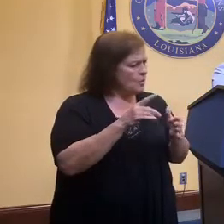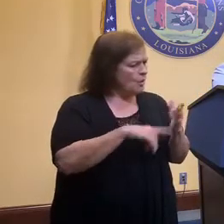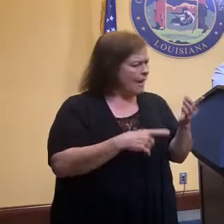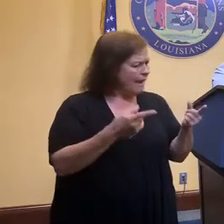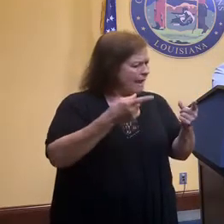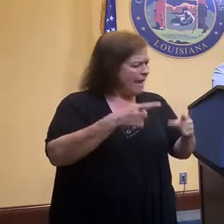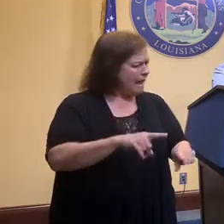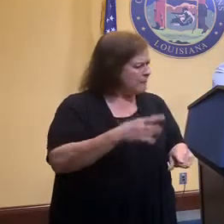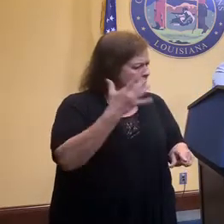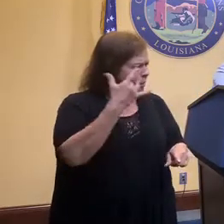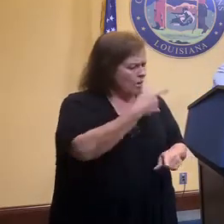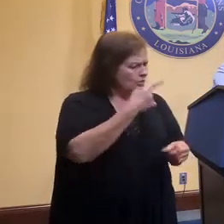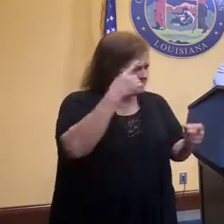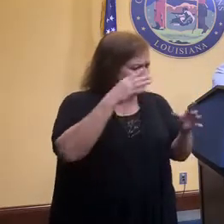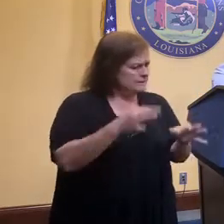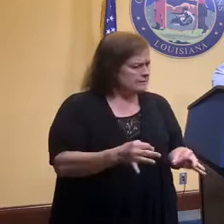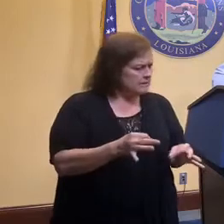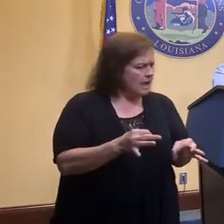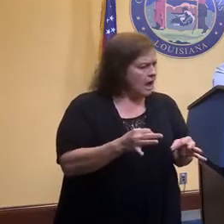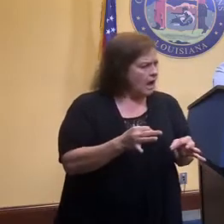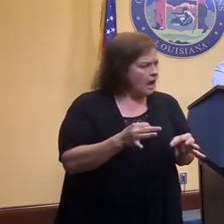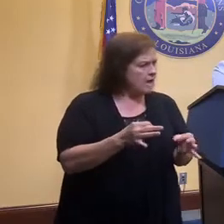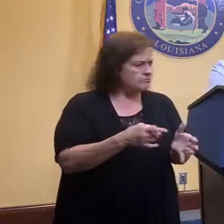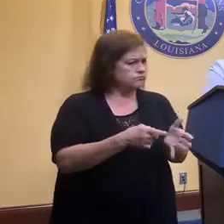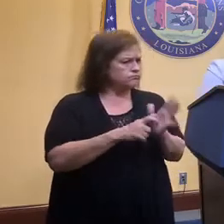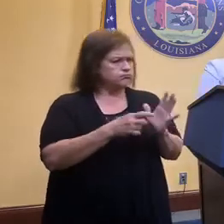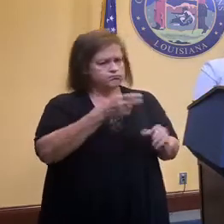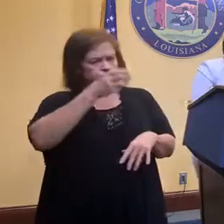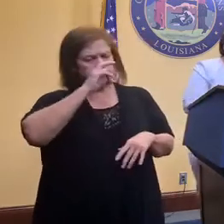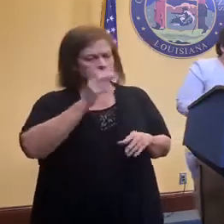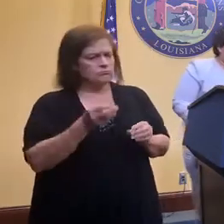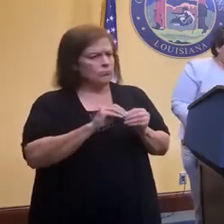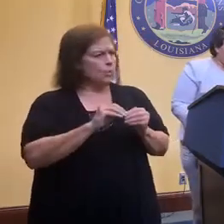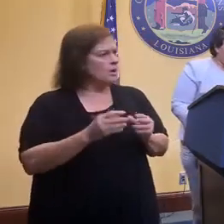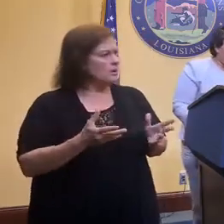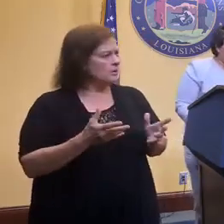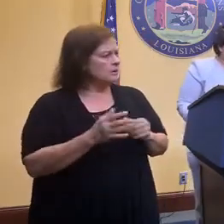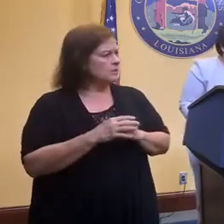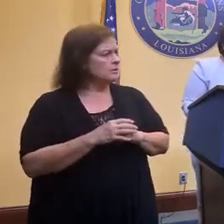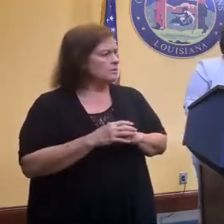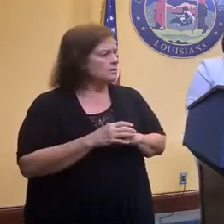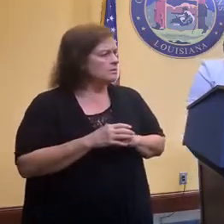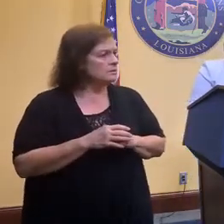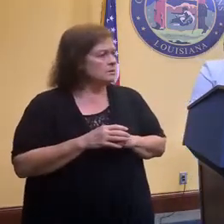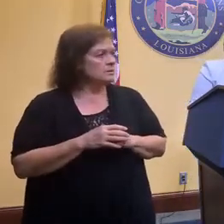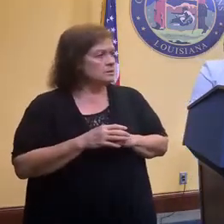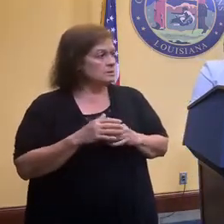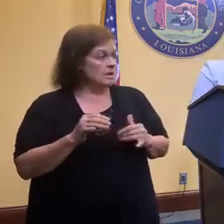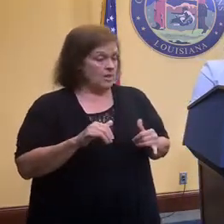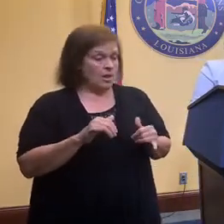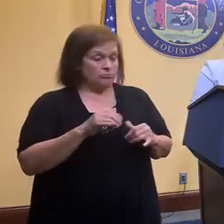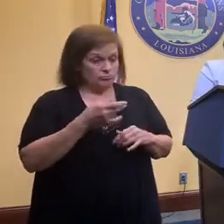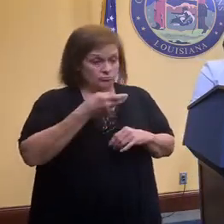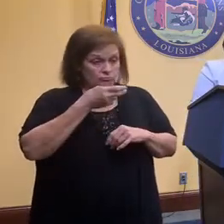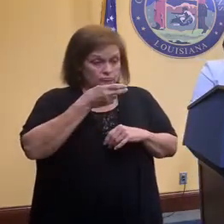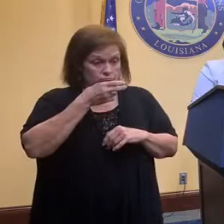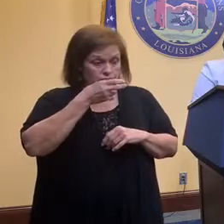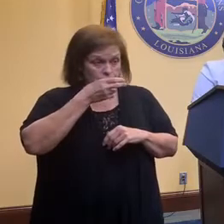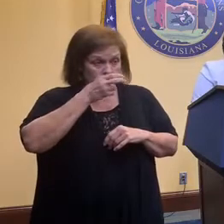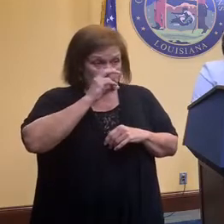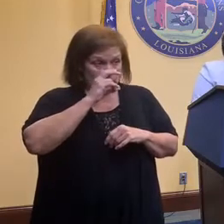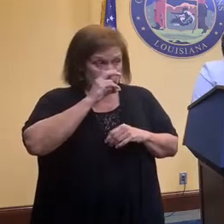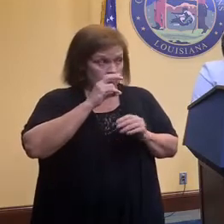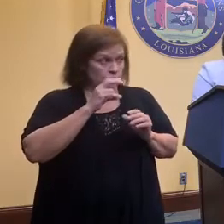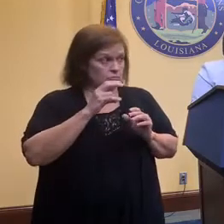decided to go with these particular restrictions or tightening. Well, I mean, These restrictions